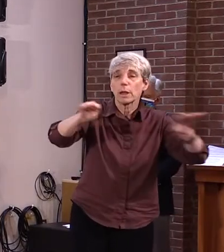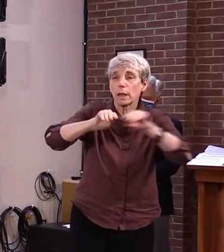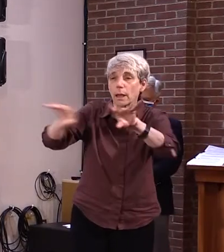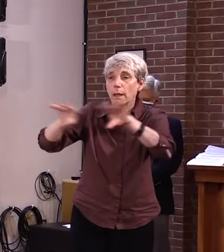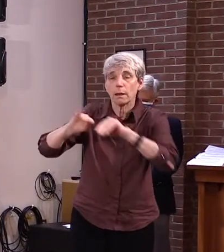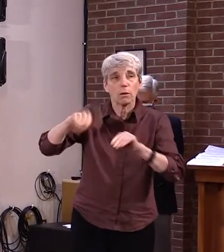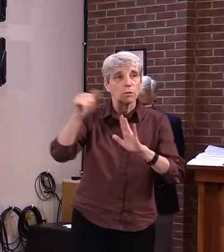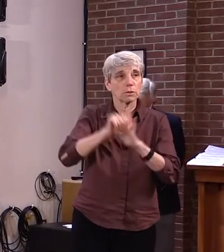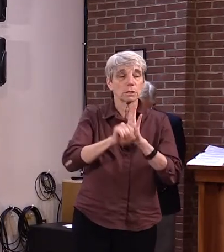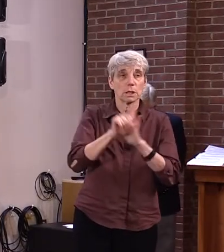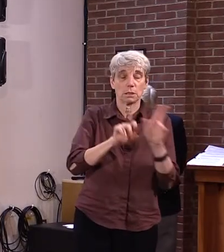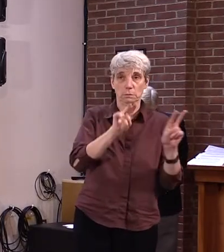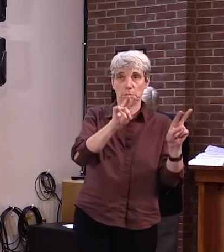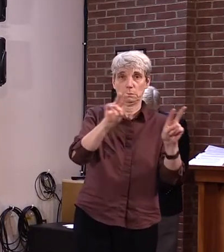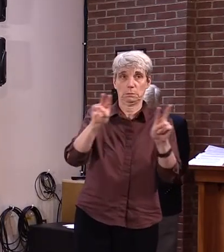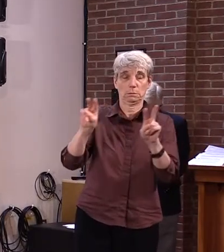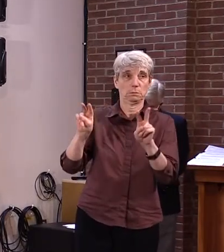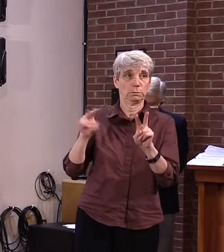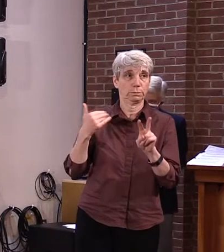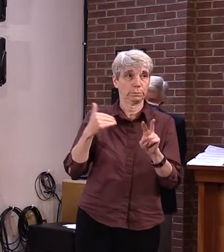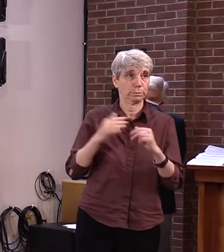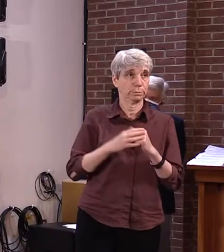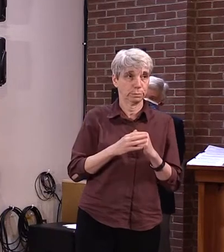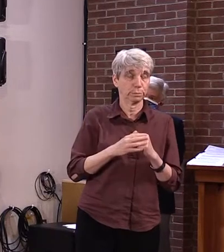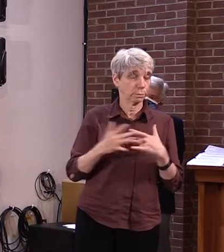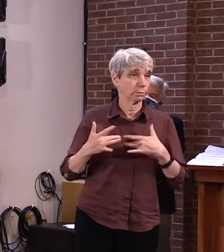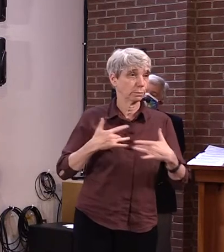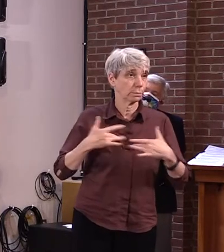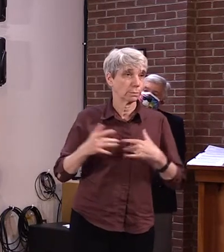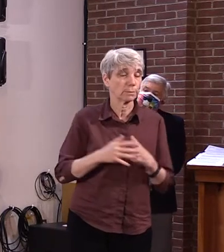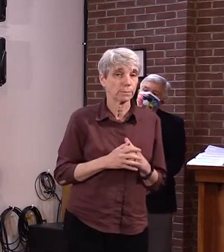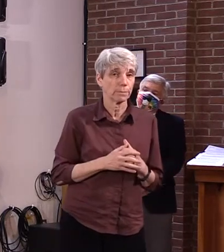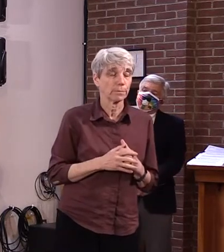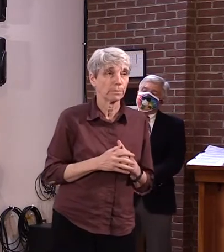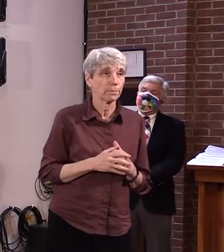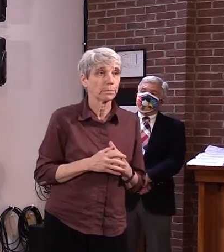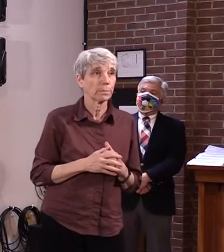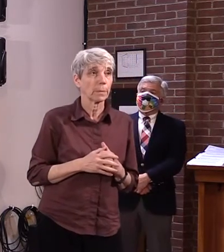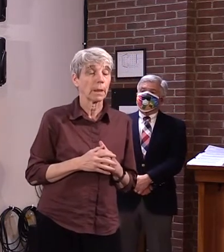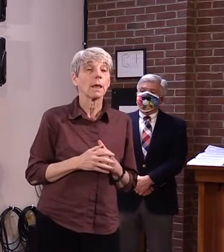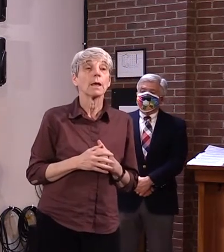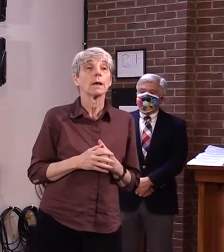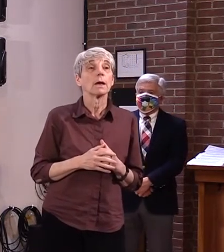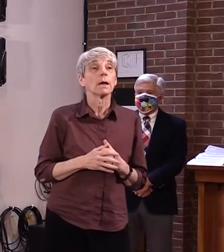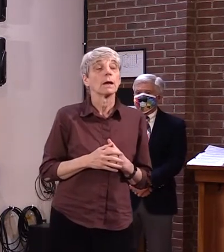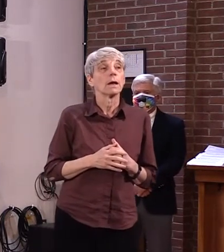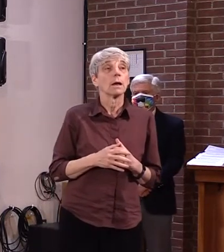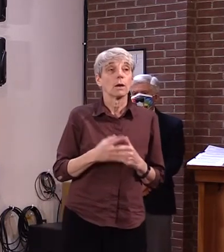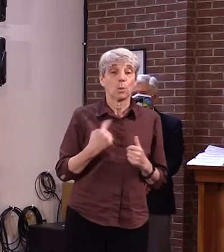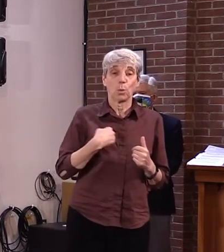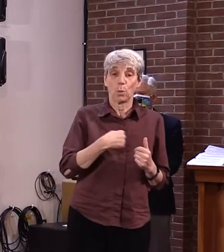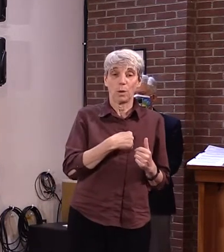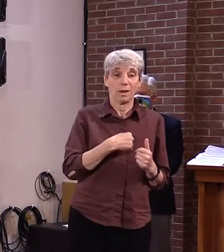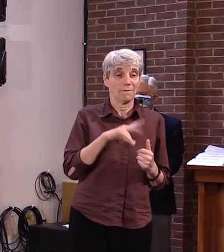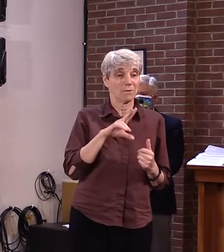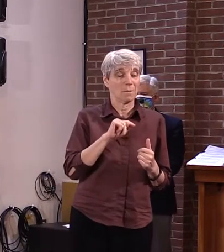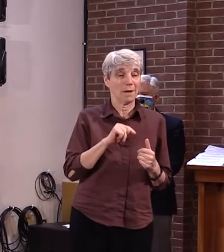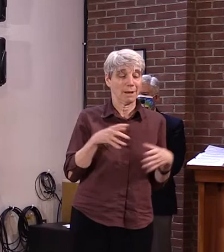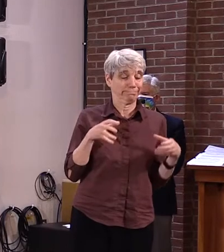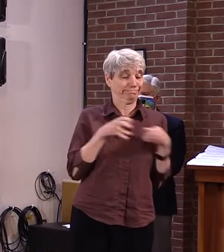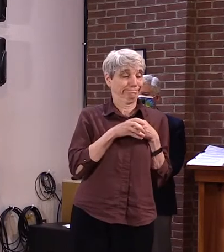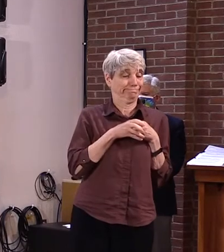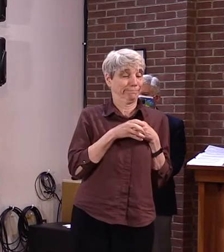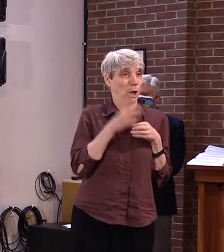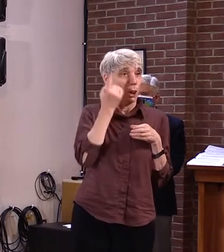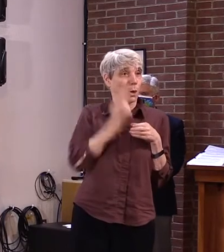the country and the increases. We rely on traffic from our neighbors, whether it be from New York, New